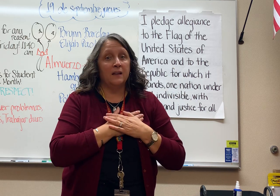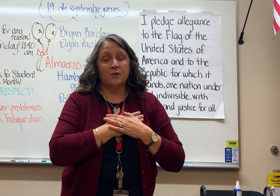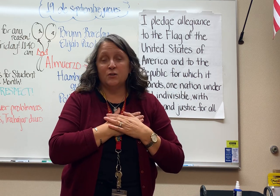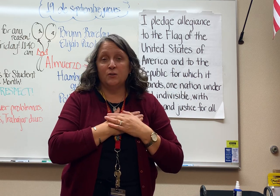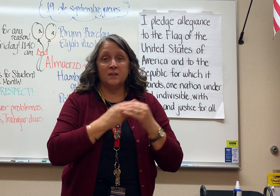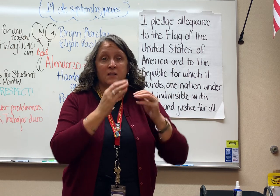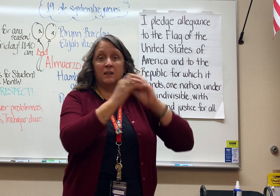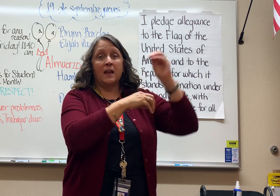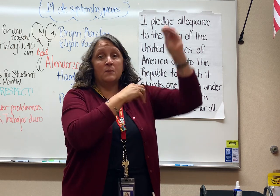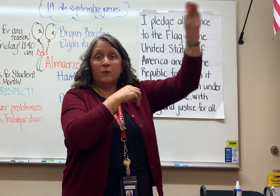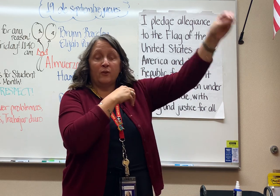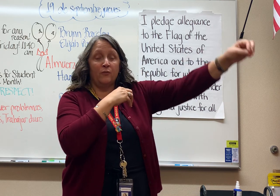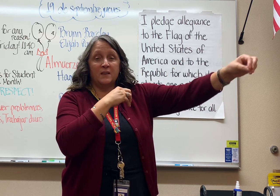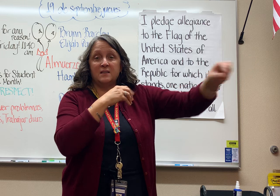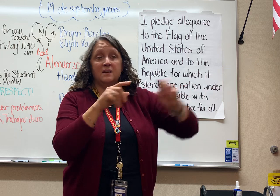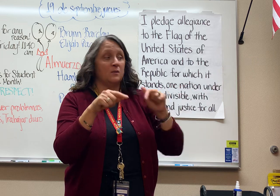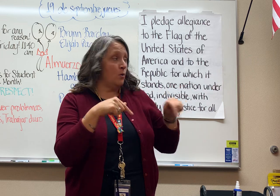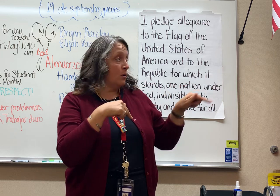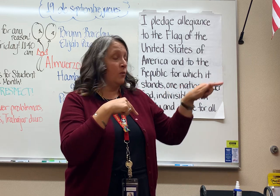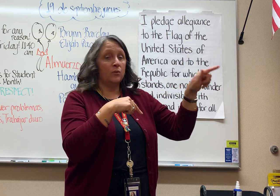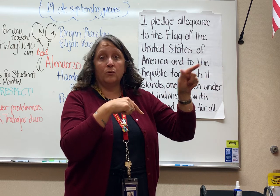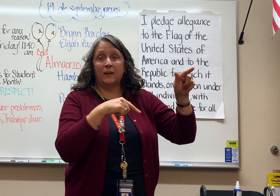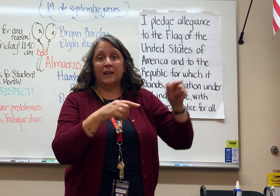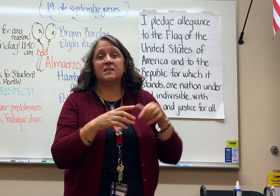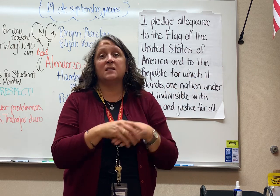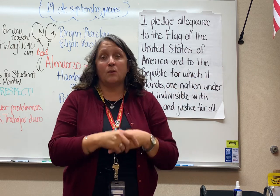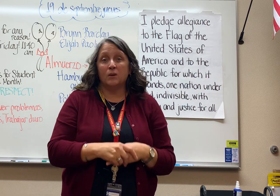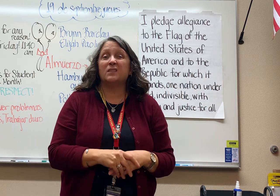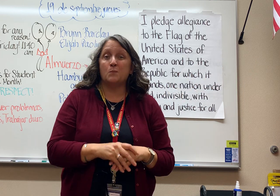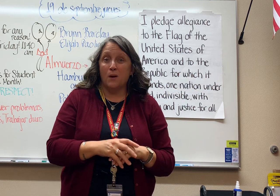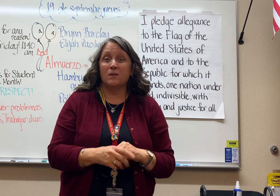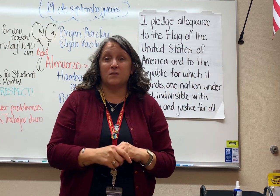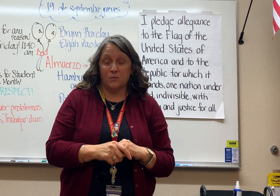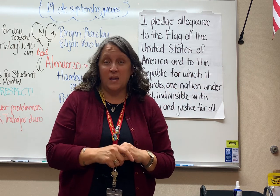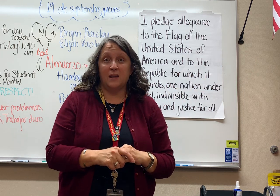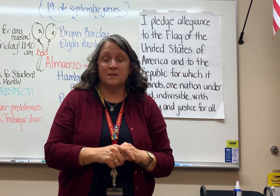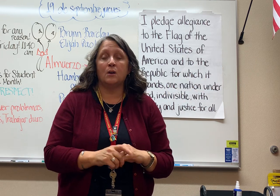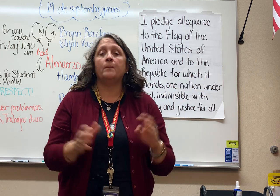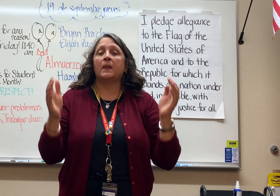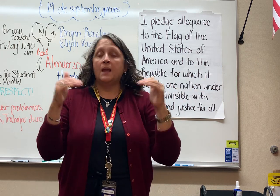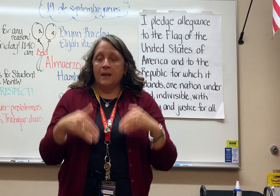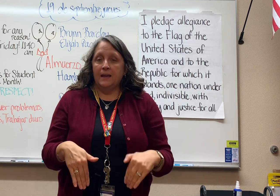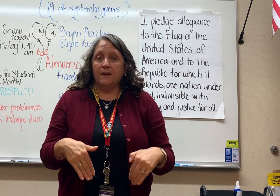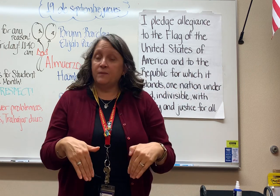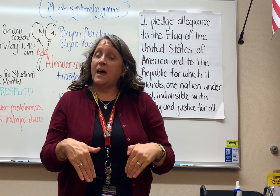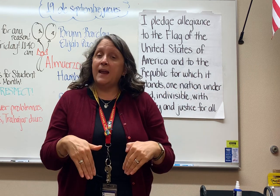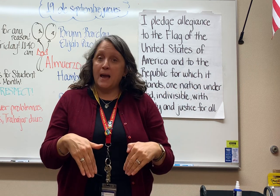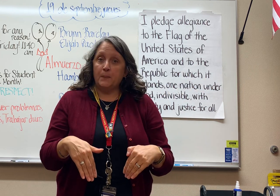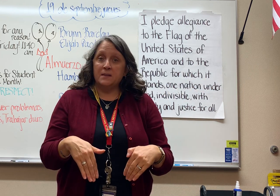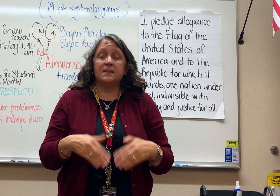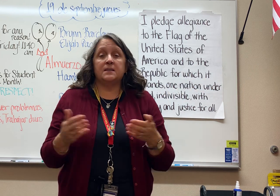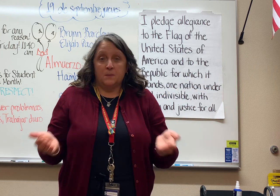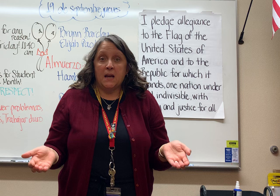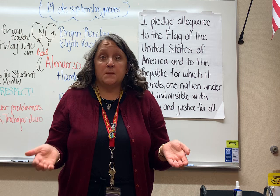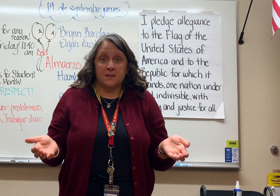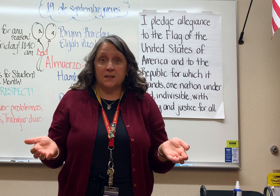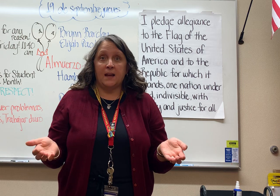our students climb over fences or go through gates to go get the balls, okay? So if that happens, and sometimes it's an